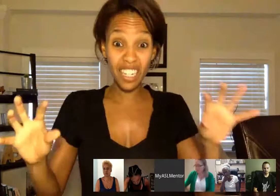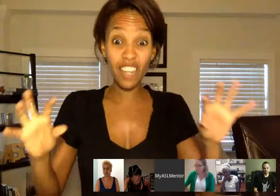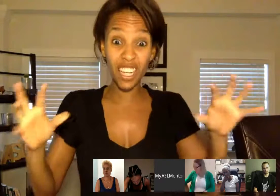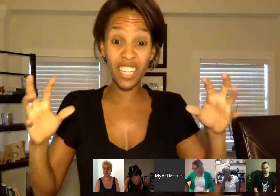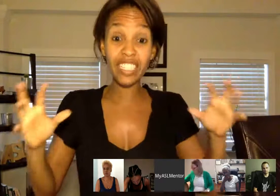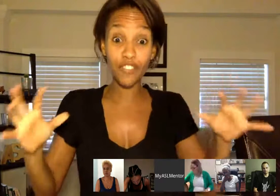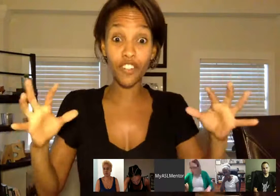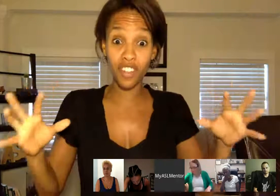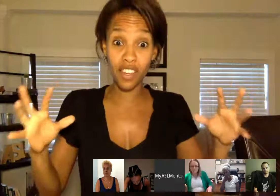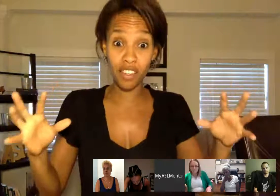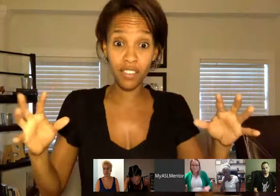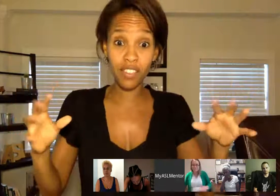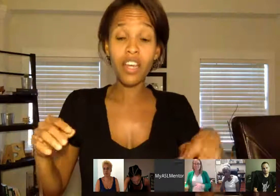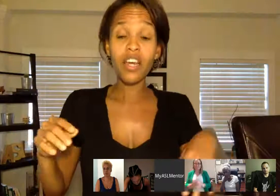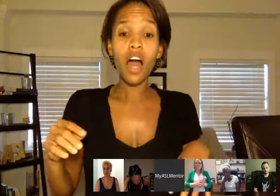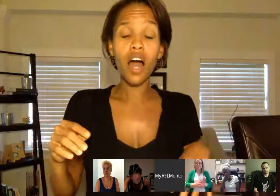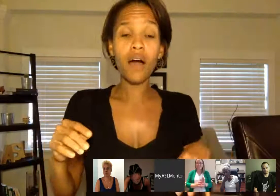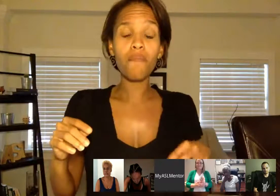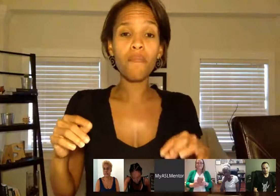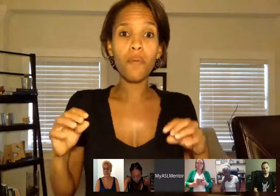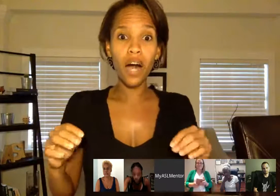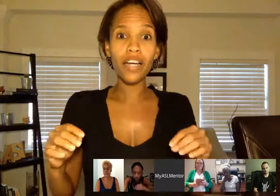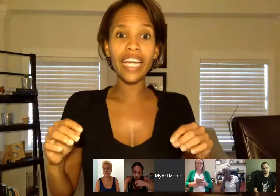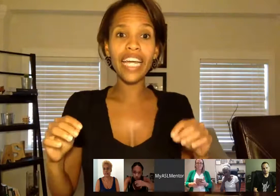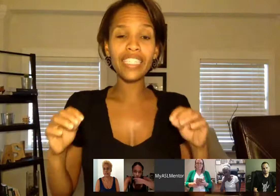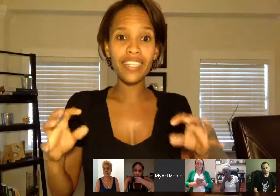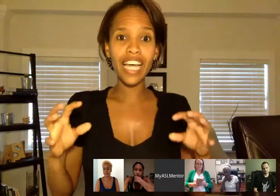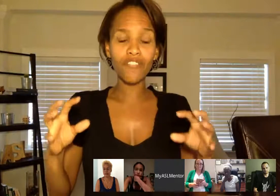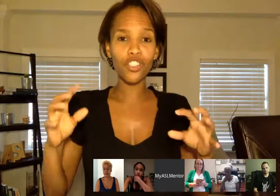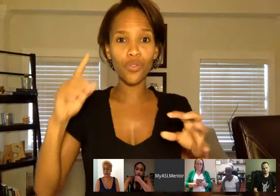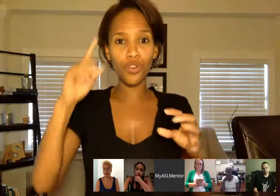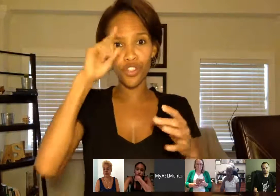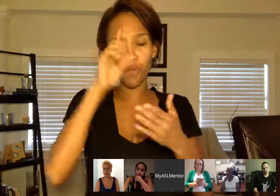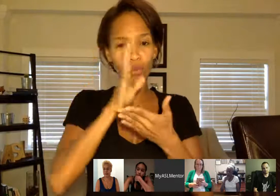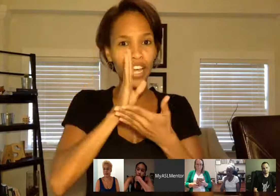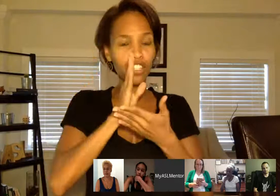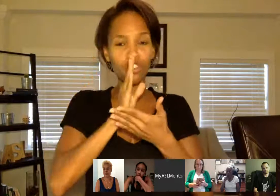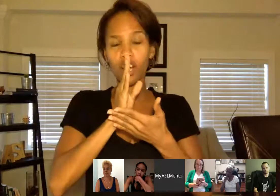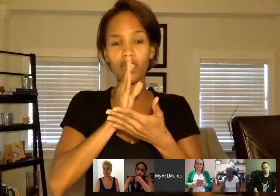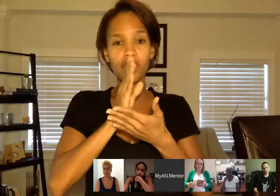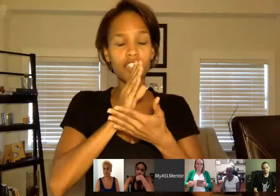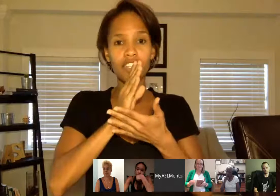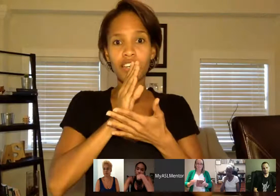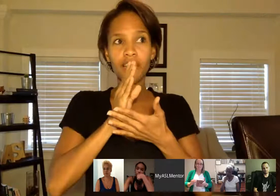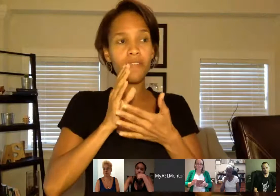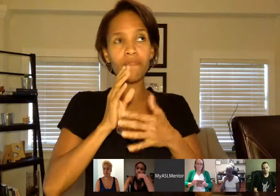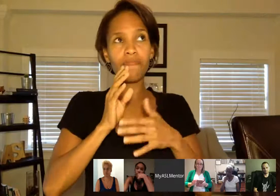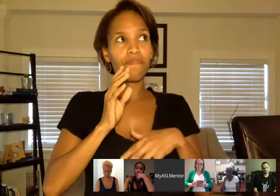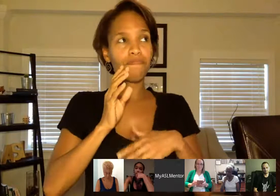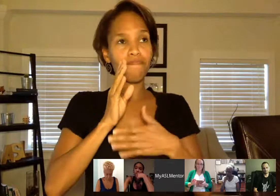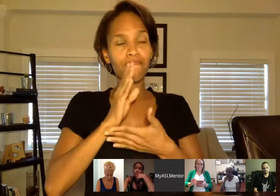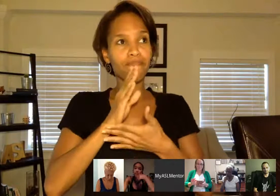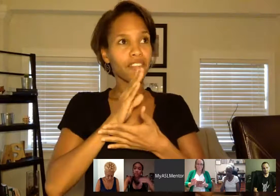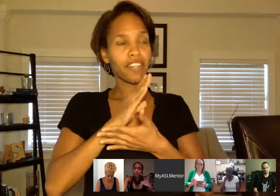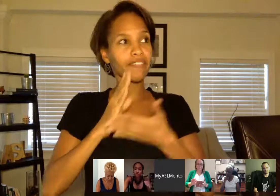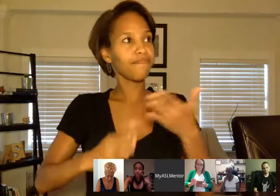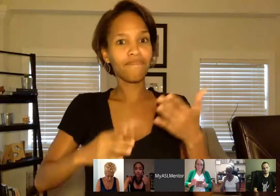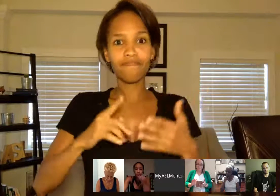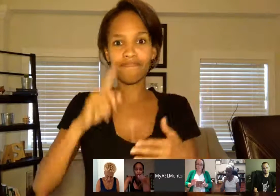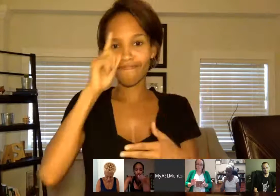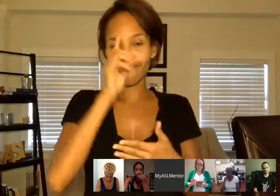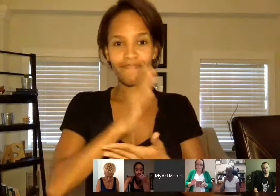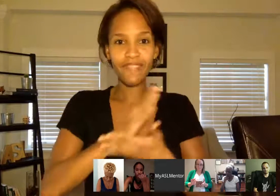mean significantly different things, but it does have to do with your brain just